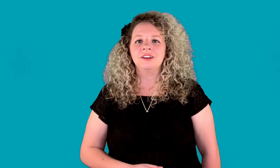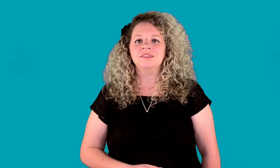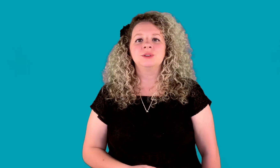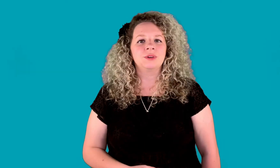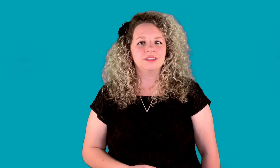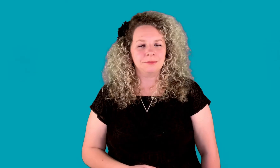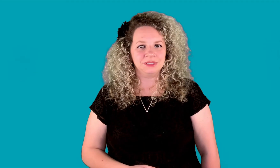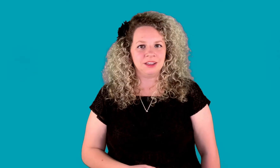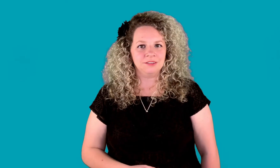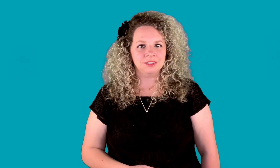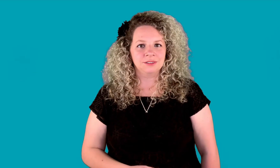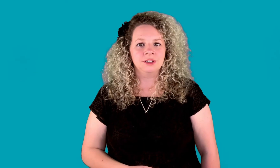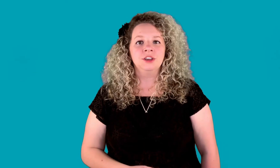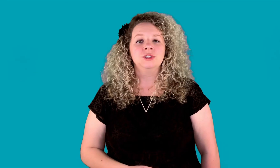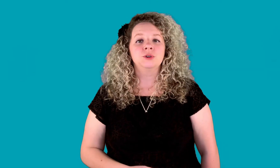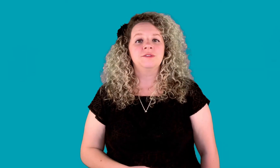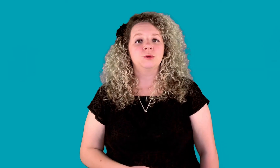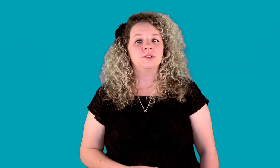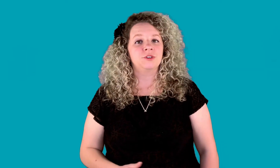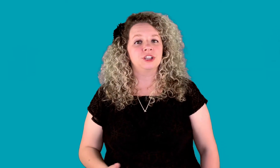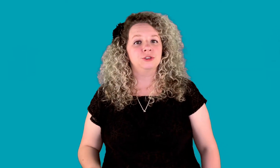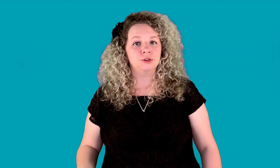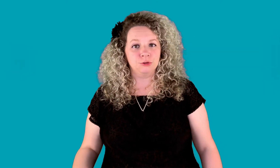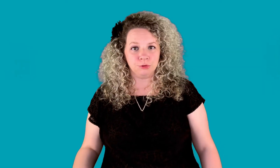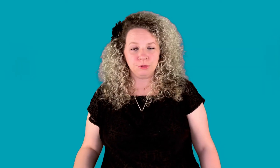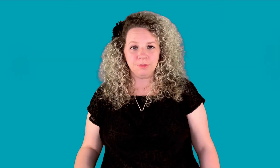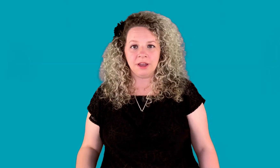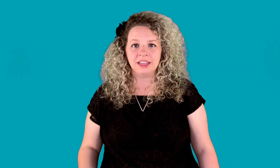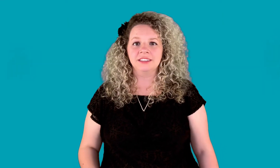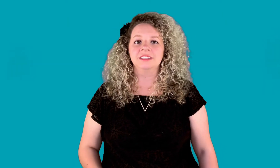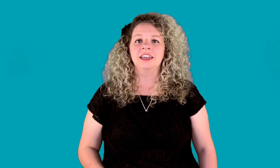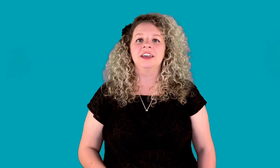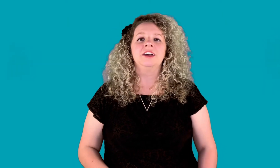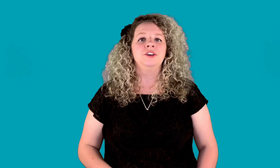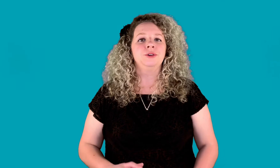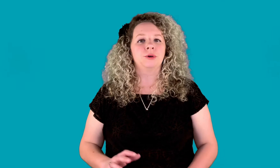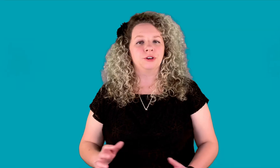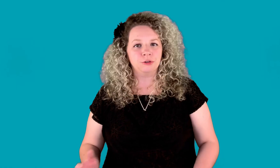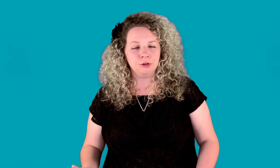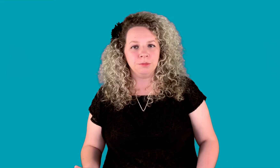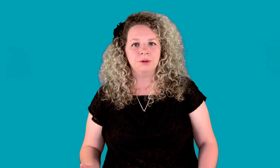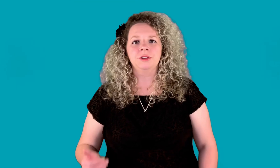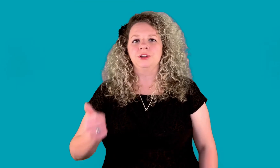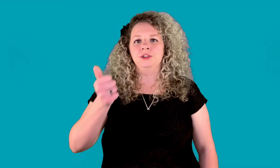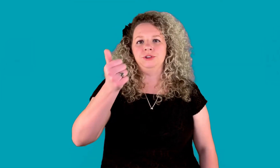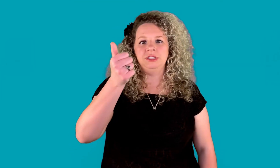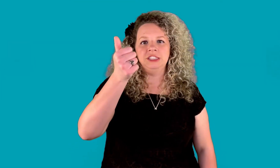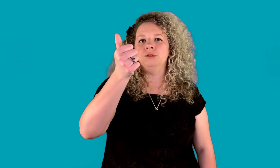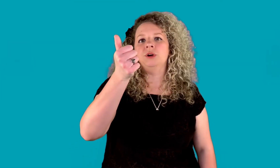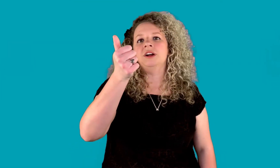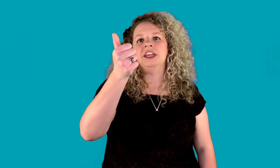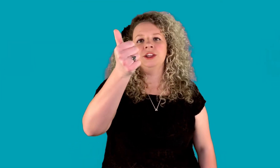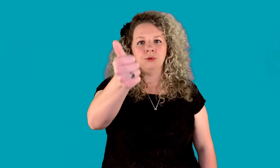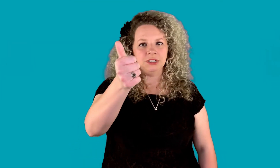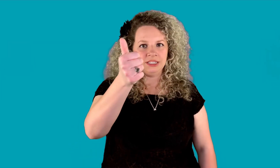Yourselves or themselves. So if you're referring to a group, I could say your group needs to work on it